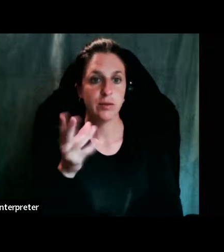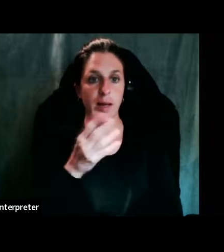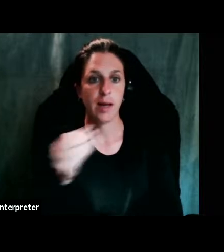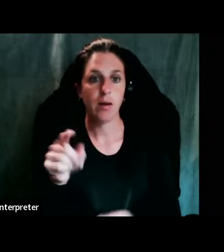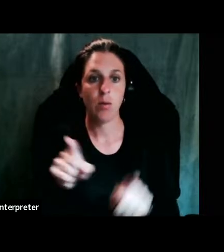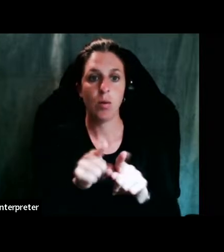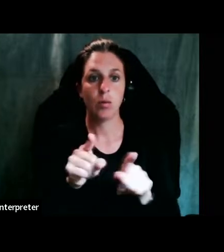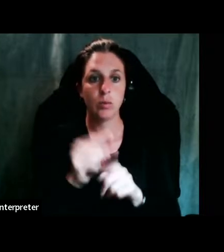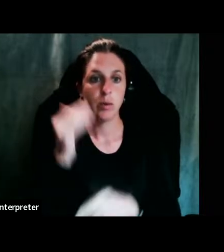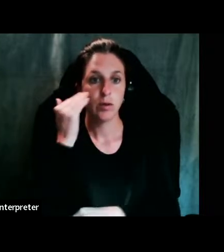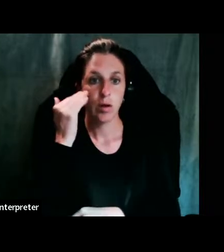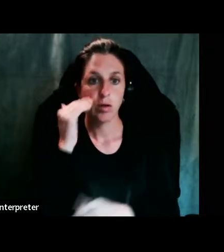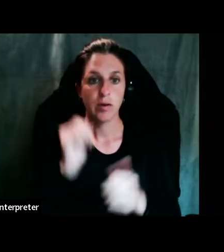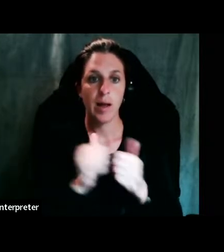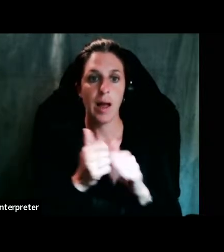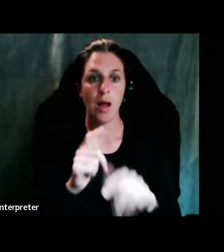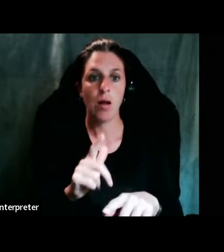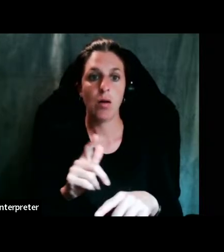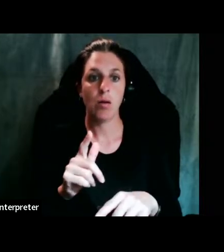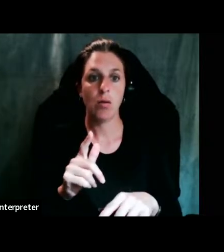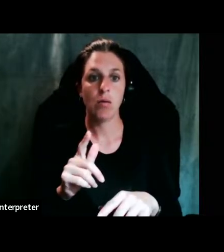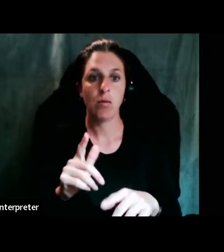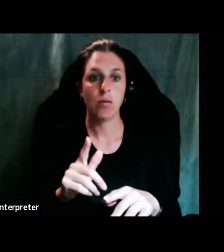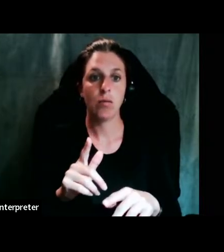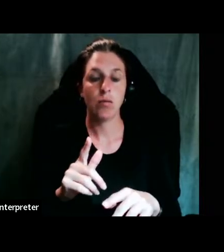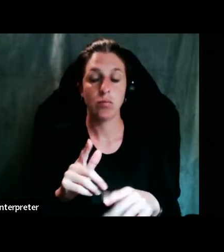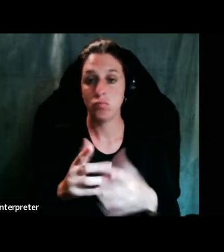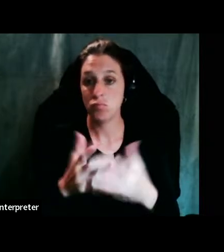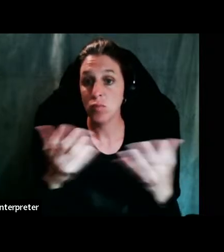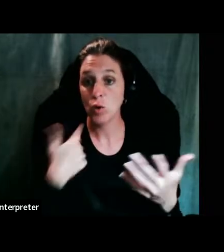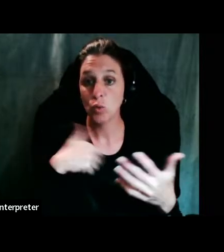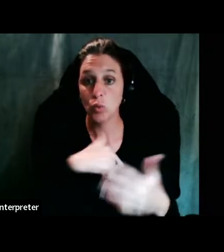acknowledge how far we have come. And